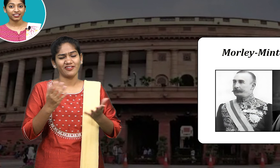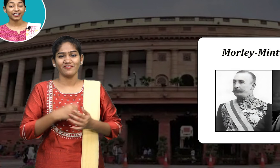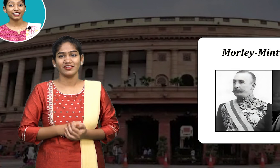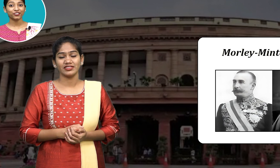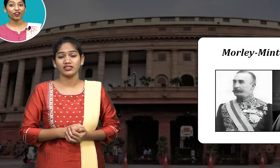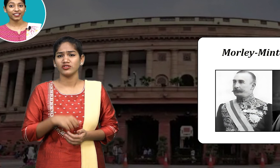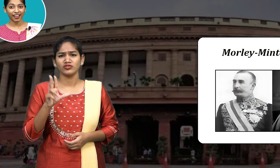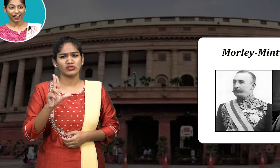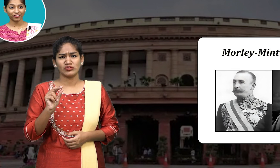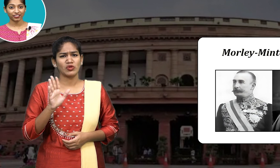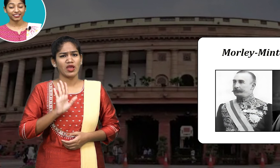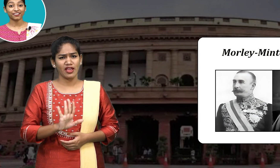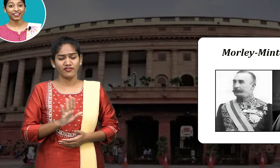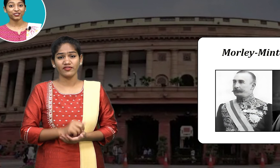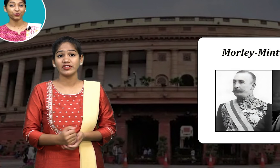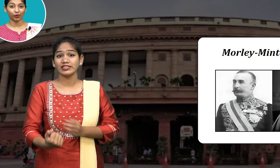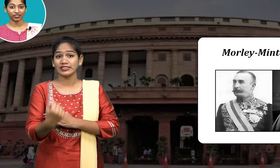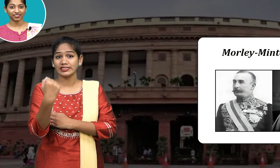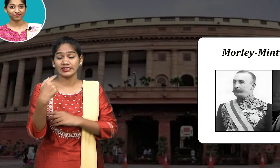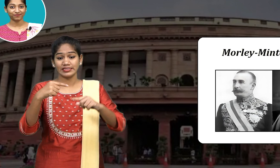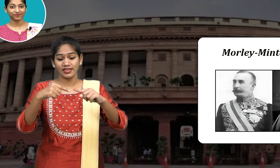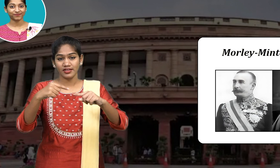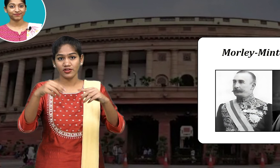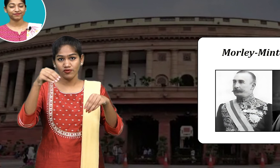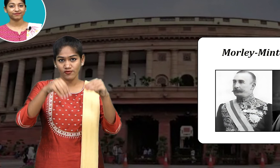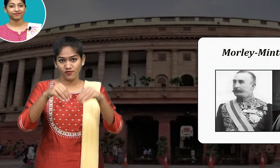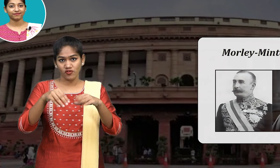everyone did not have the right to vote.